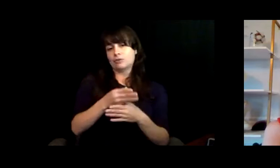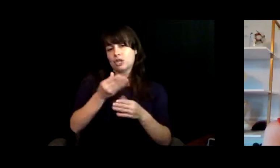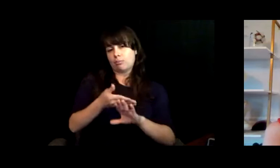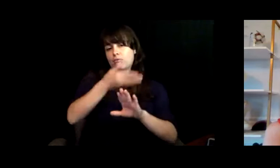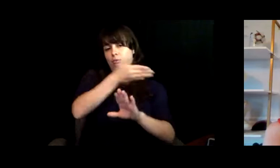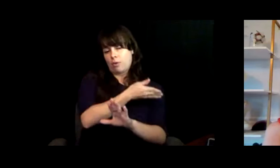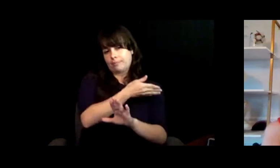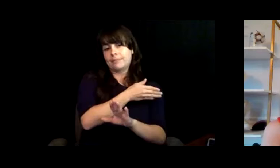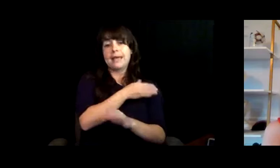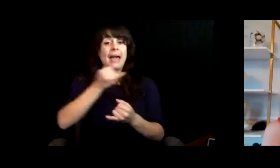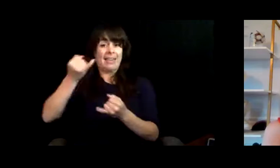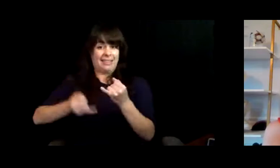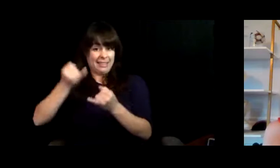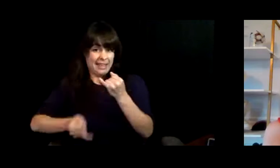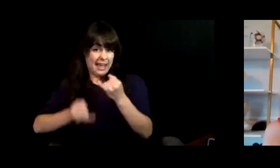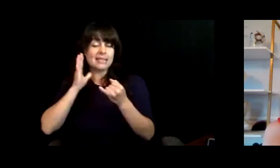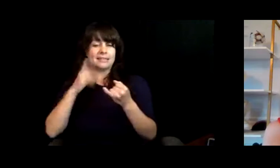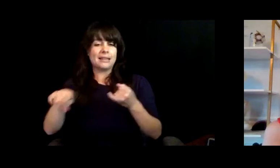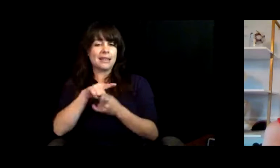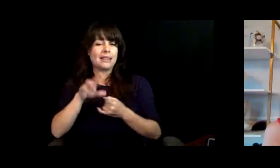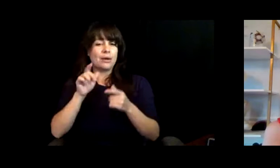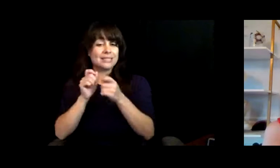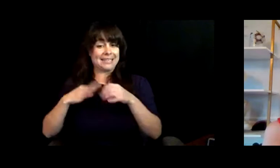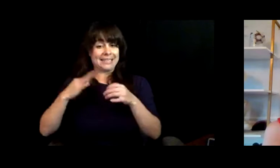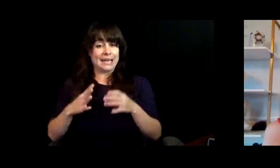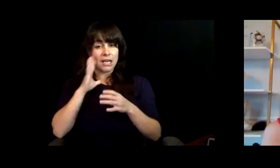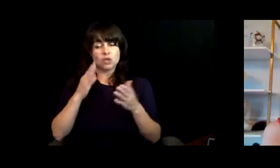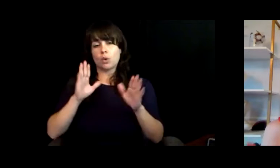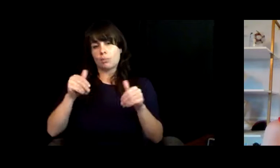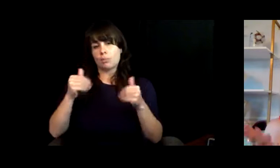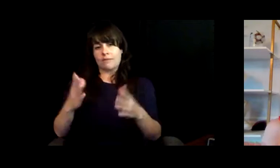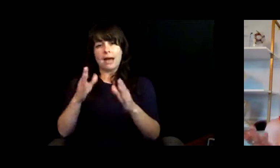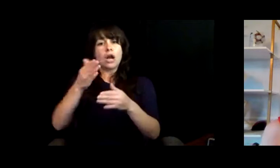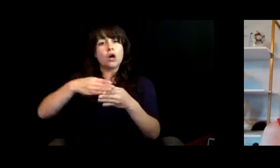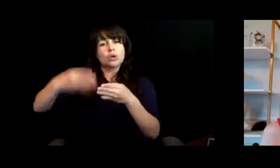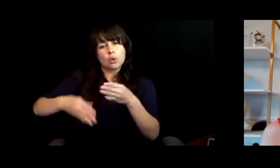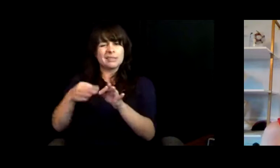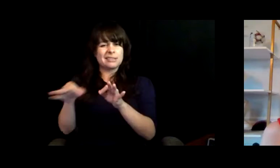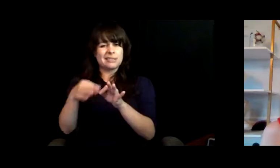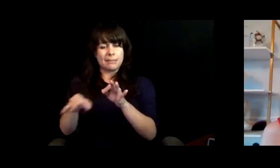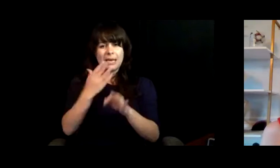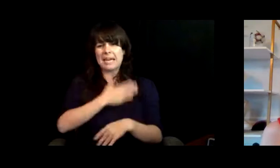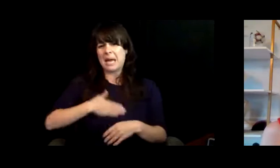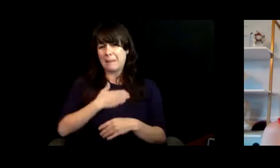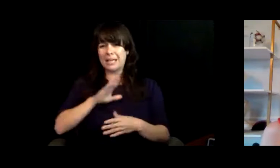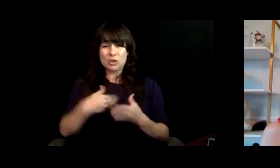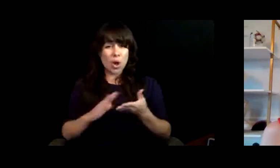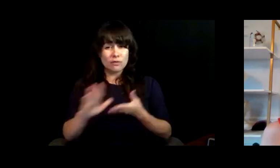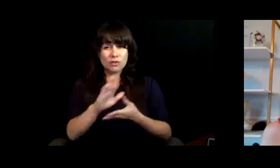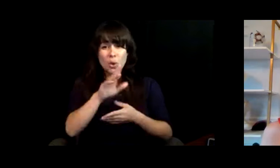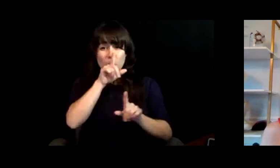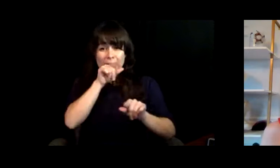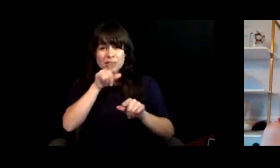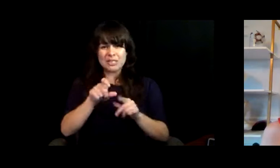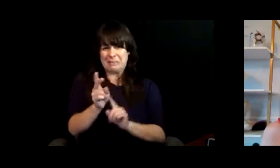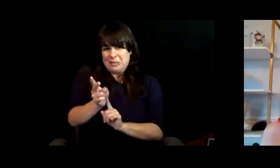give a closing statement. We ask that our candidates aim to keep each of their answers to about 2 minutes. So we're a friendly group and